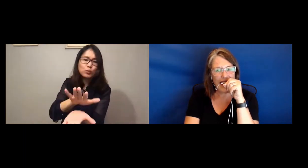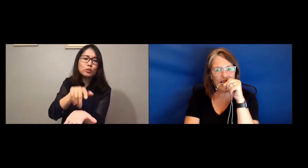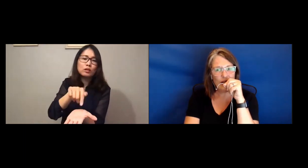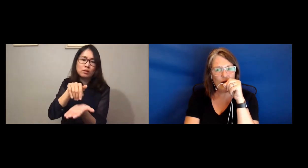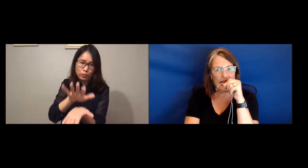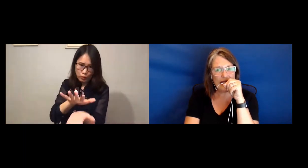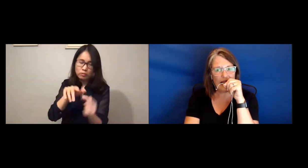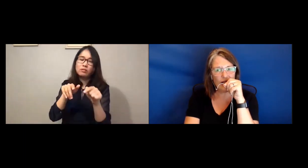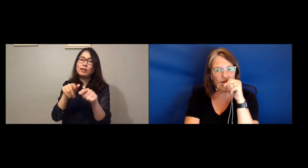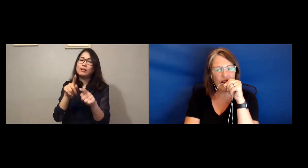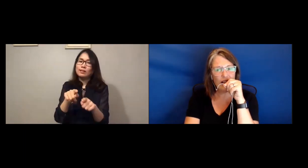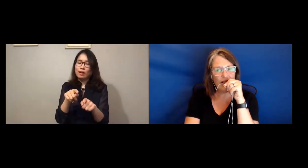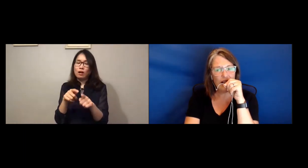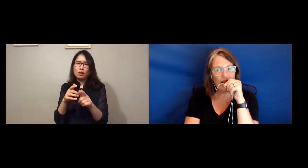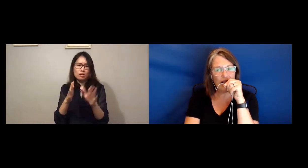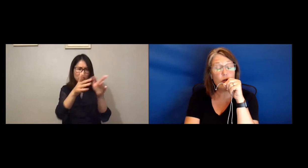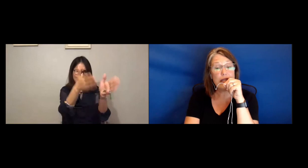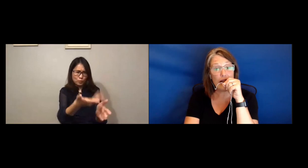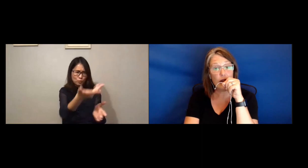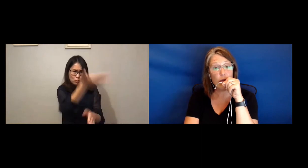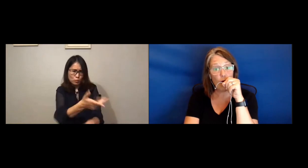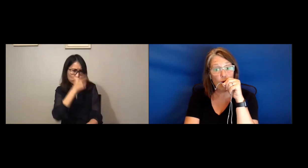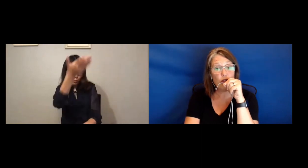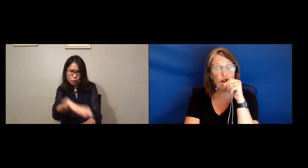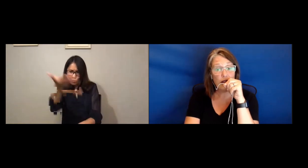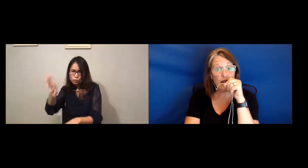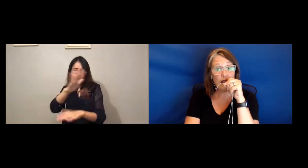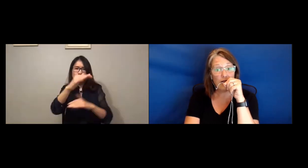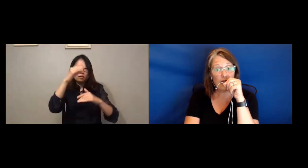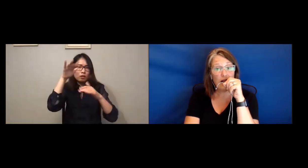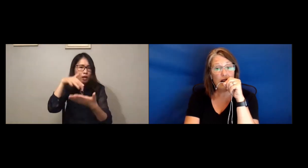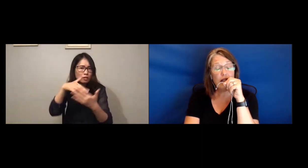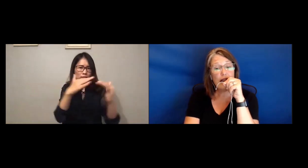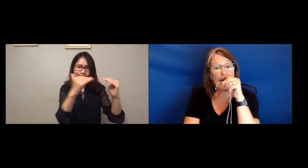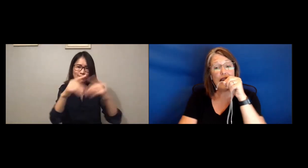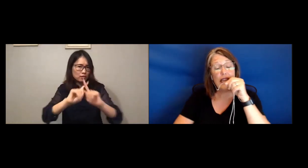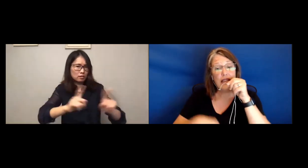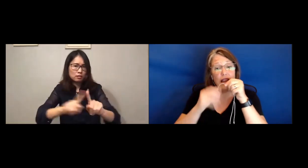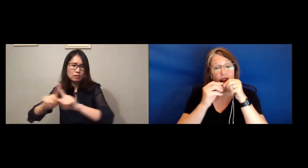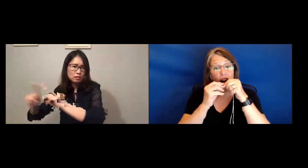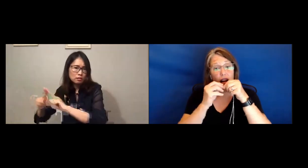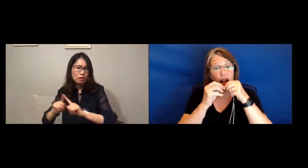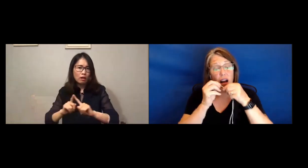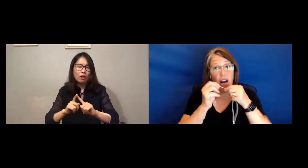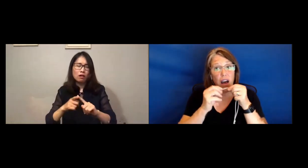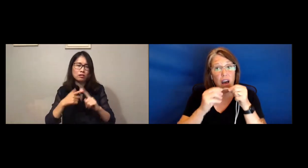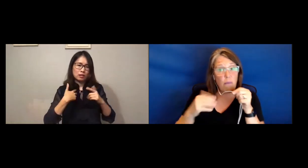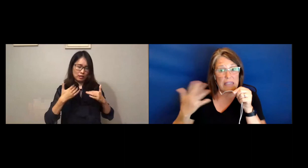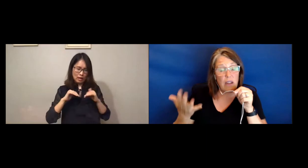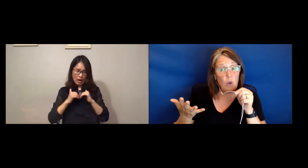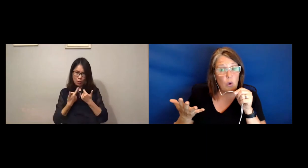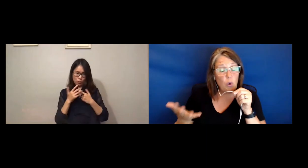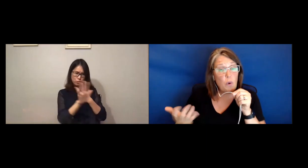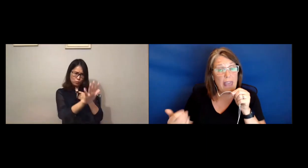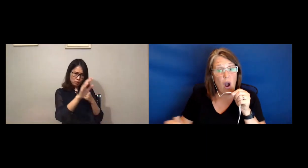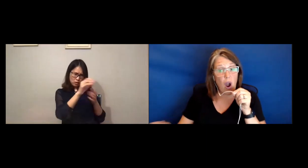And at the student center, there's a student center approach, taking kids based